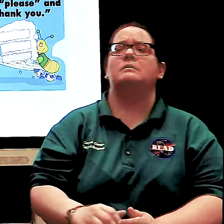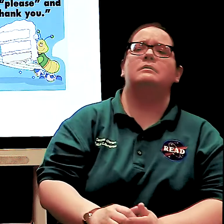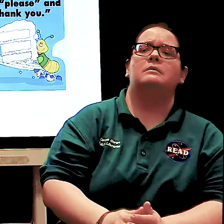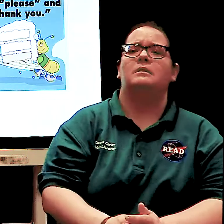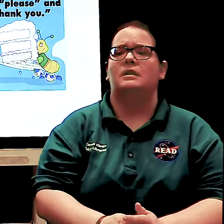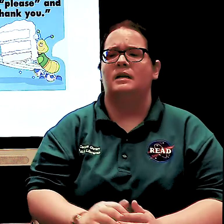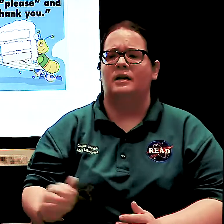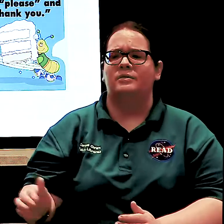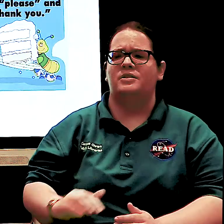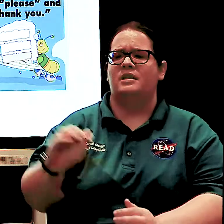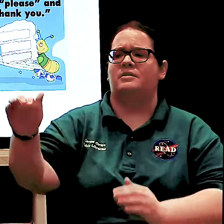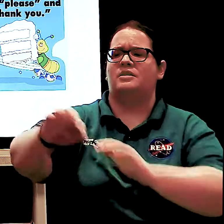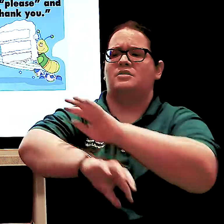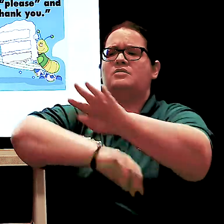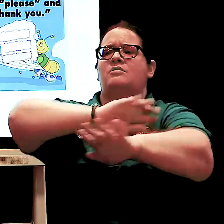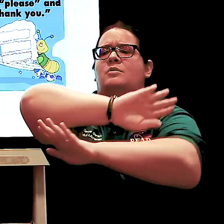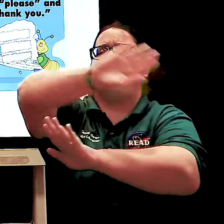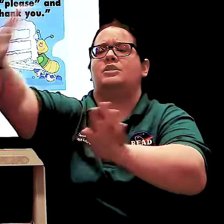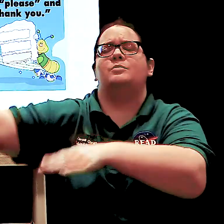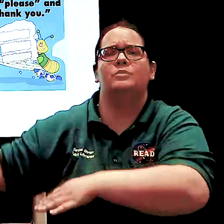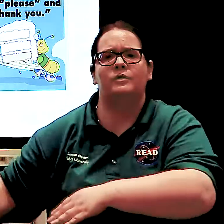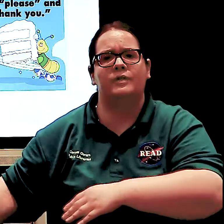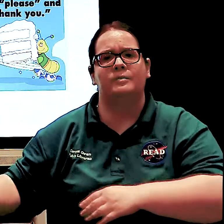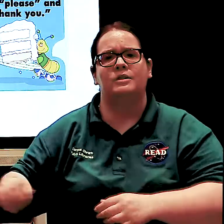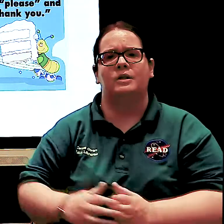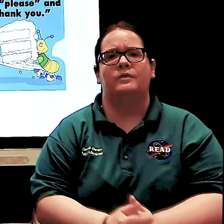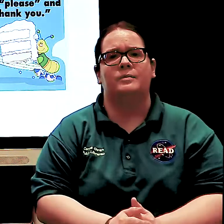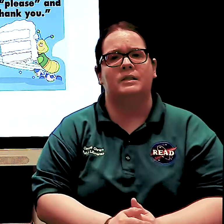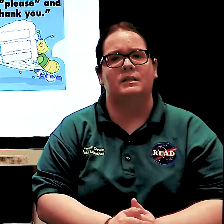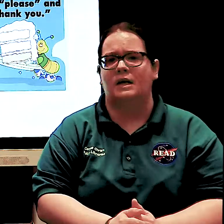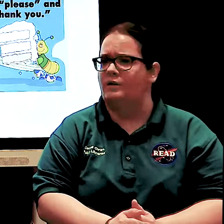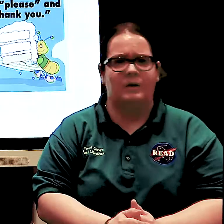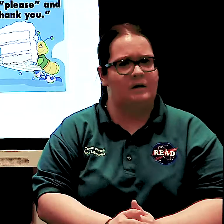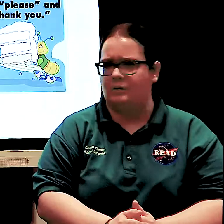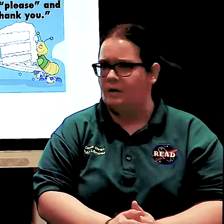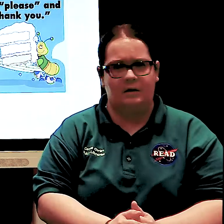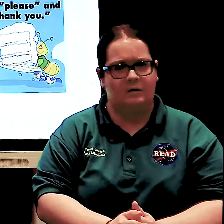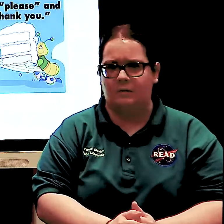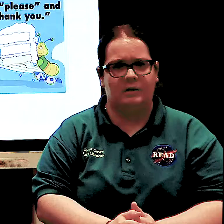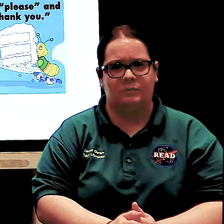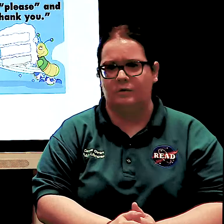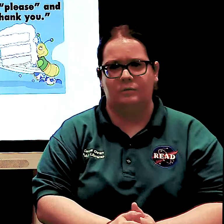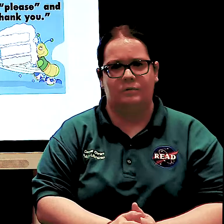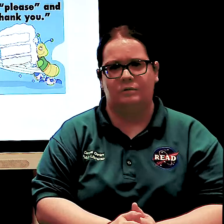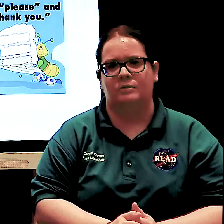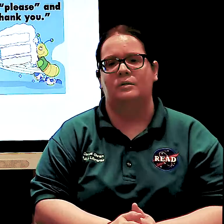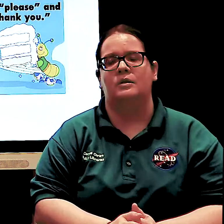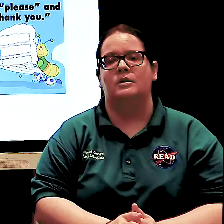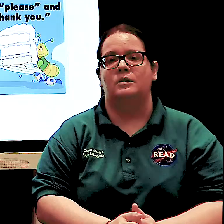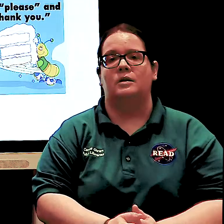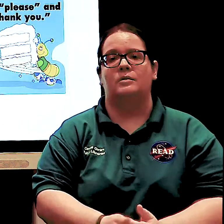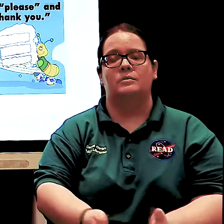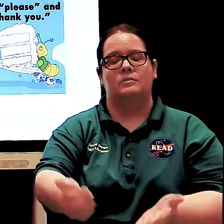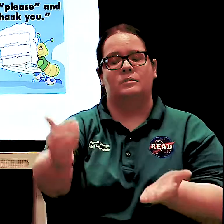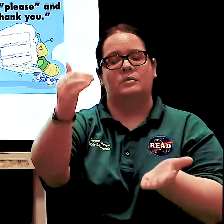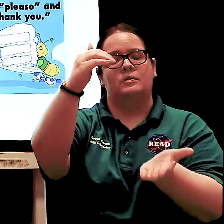them. How do we do that? You don't want to just move them and shove them to the side. You can't do that. No, that's rude. So,